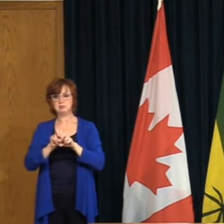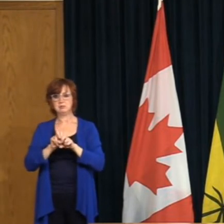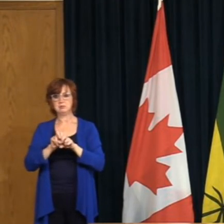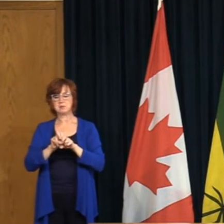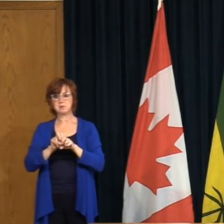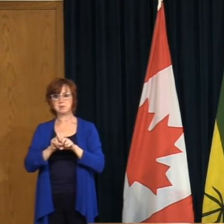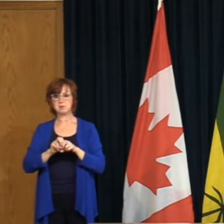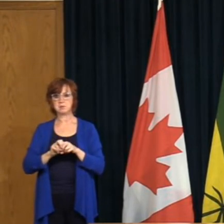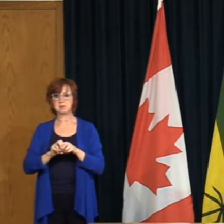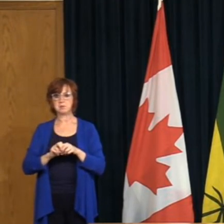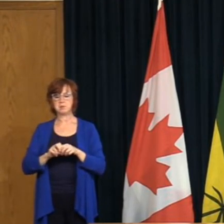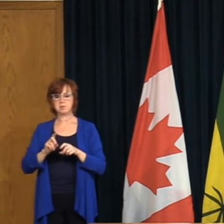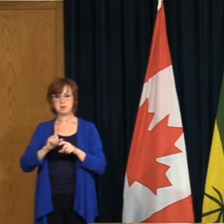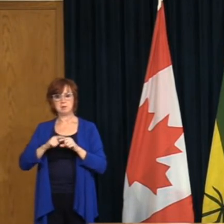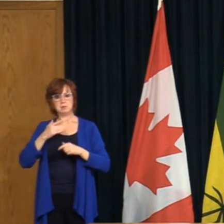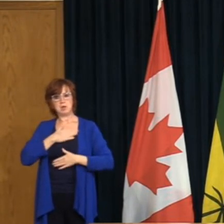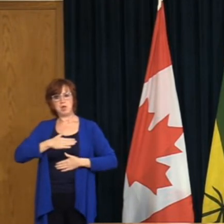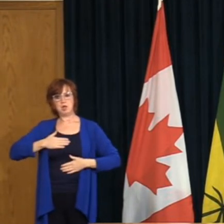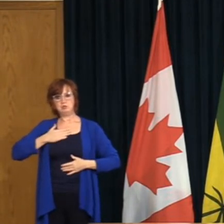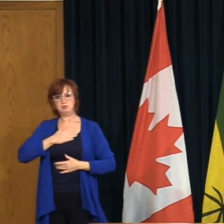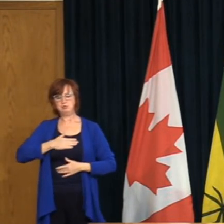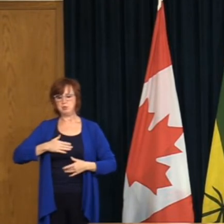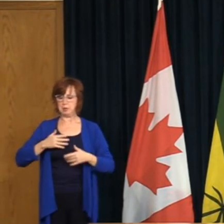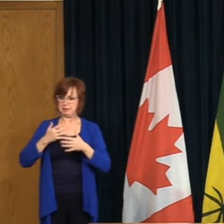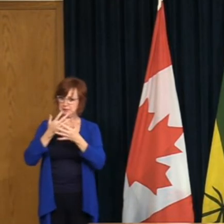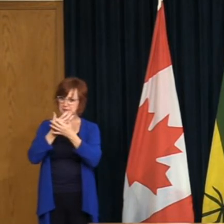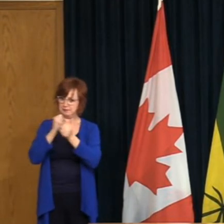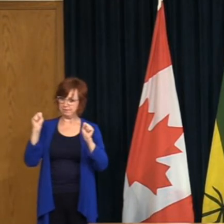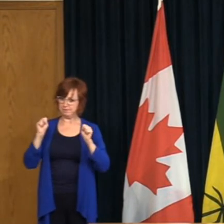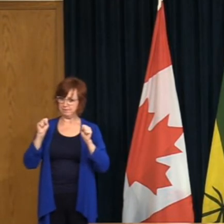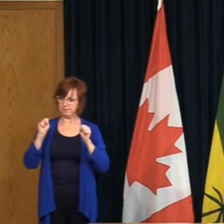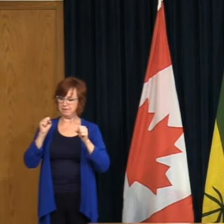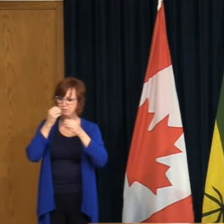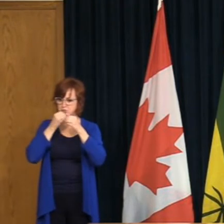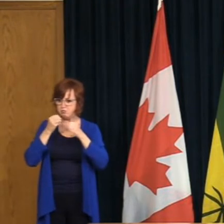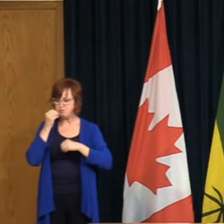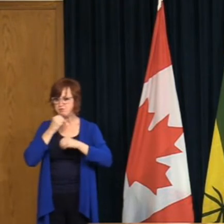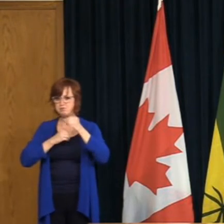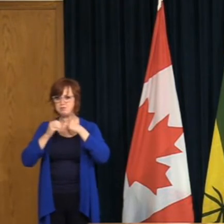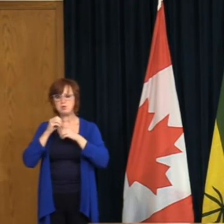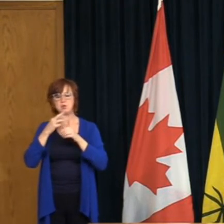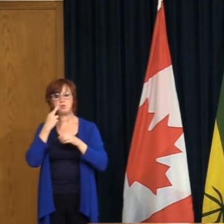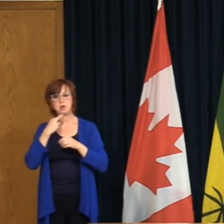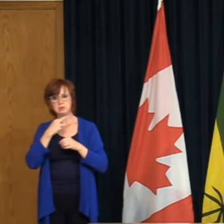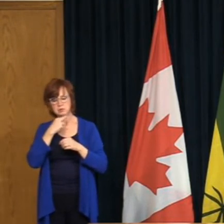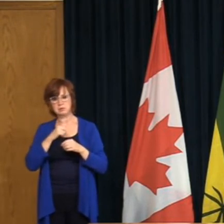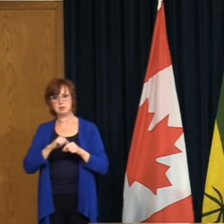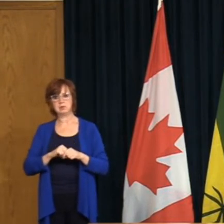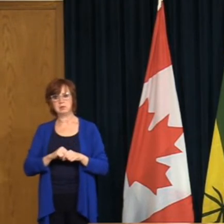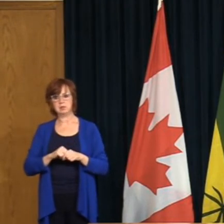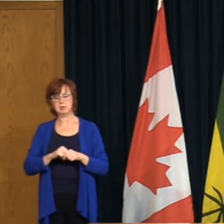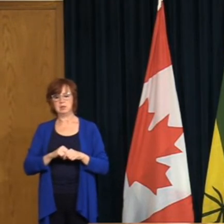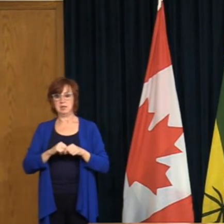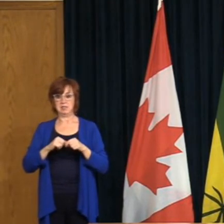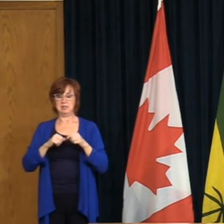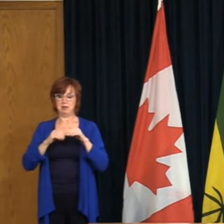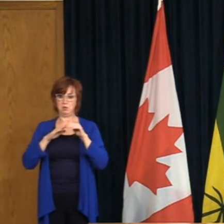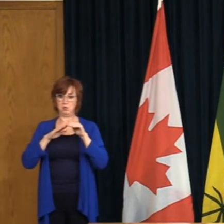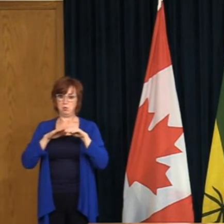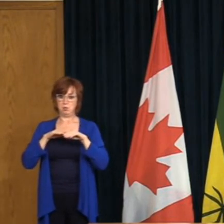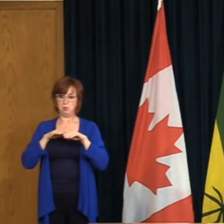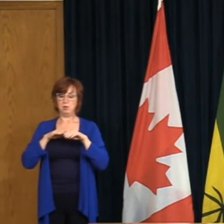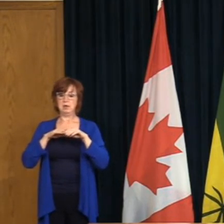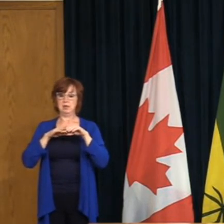and support the economy in a safe way. And then, although our gathering sizes are going up for indoors from 10 to 15 and